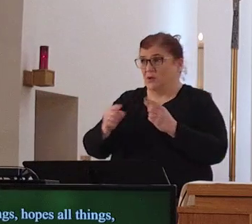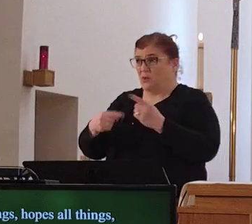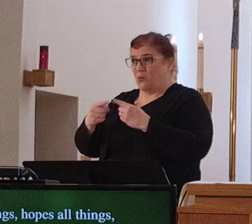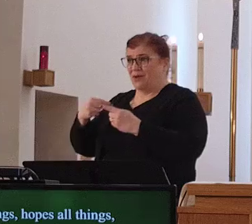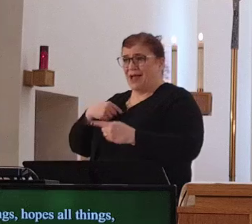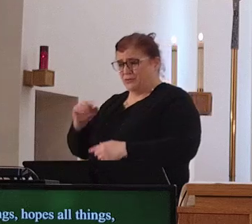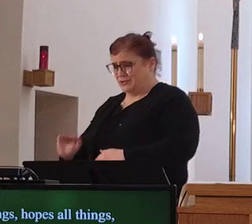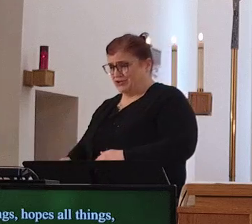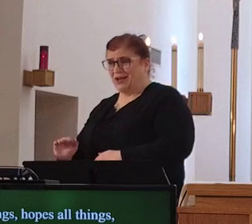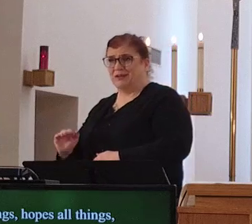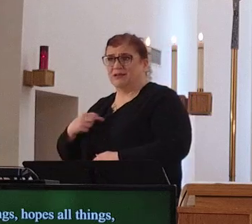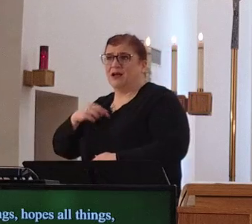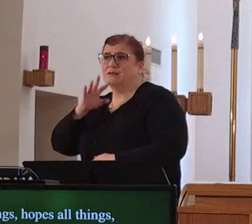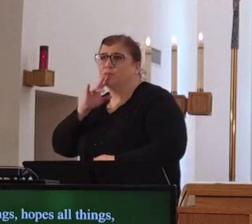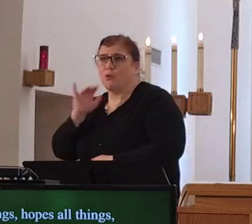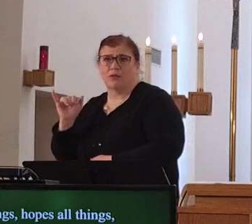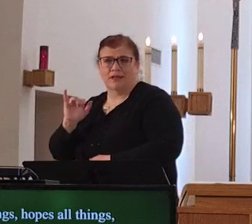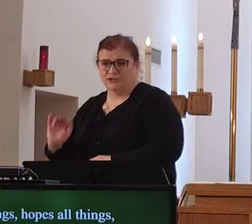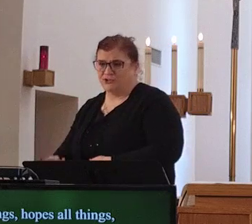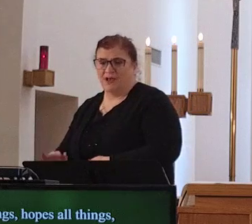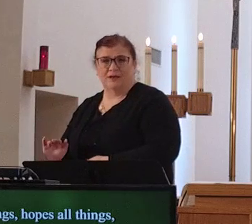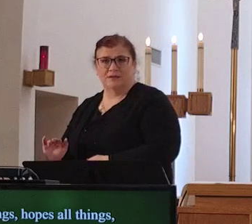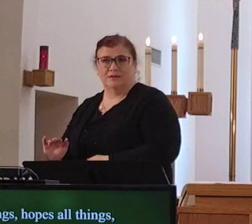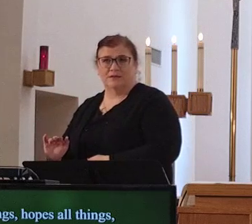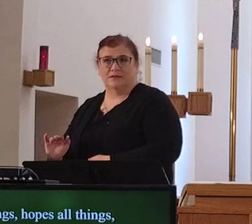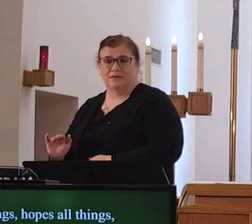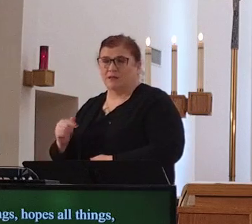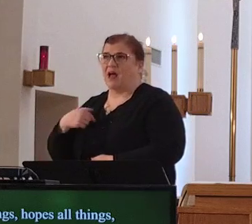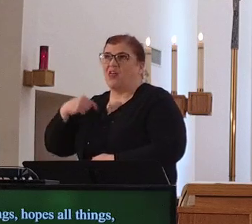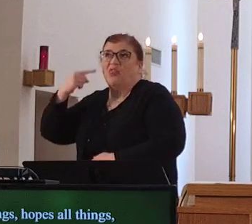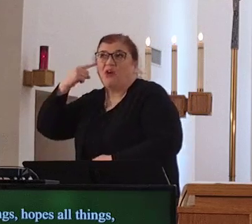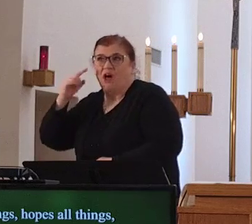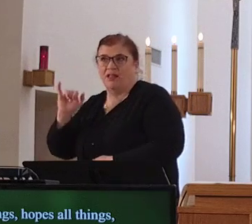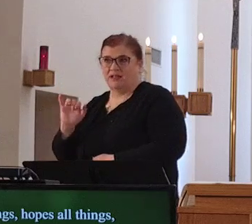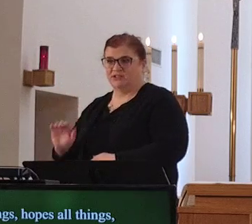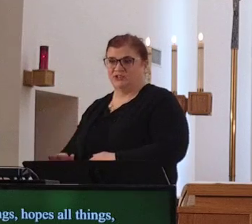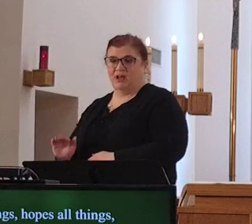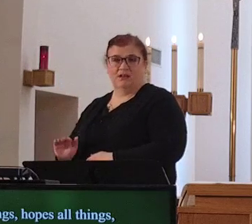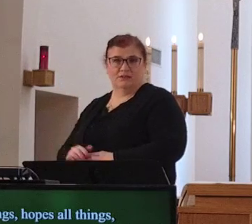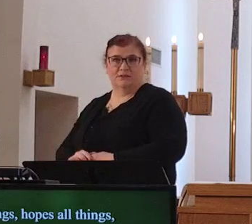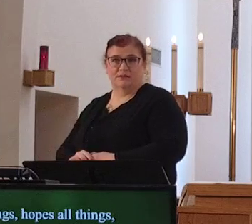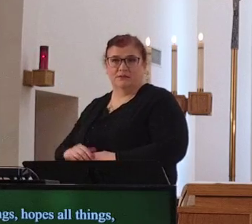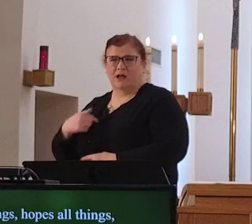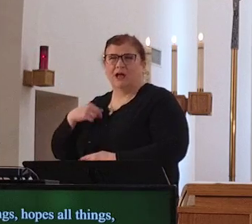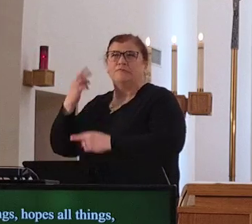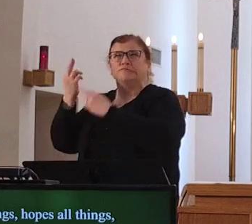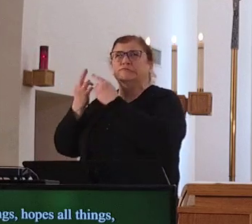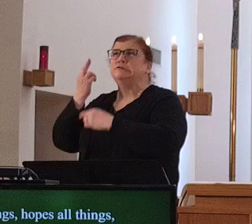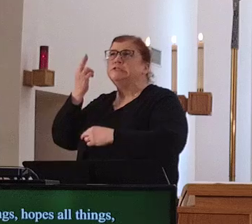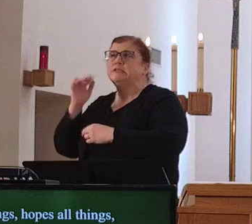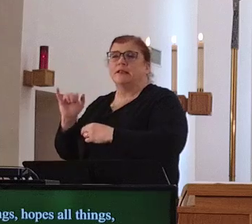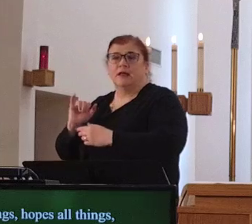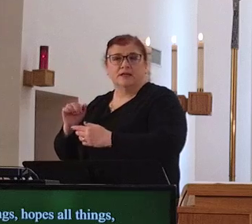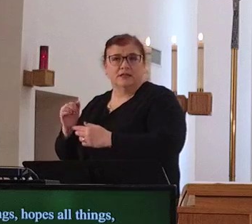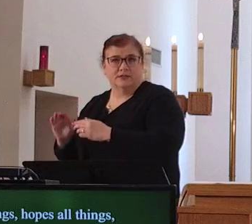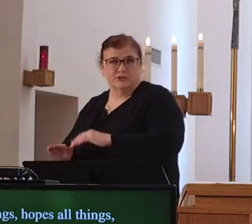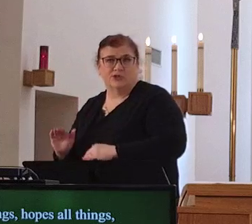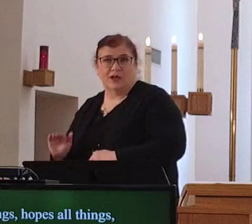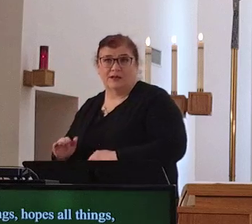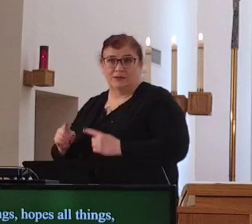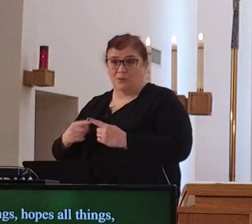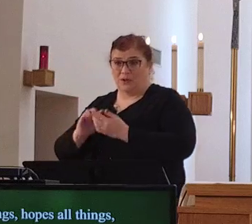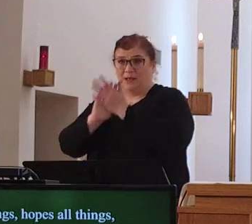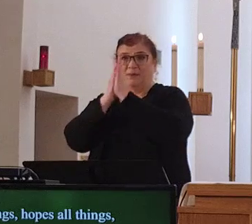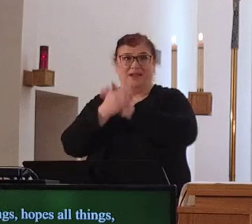When I was a child, I spoke like a child. I thought like a child. I reasoned like a child. When